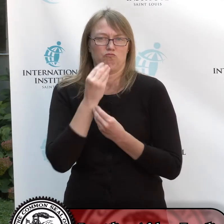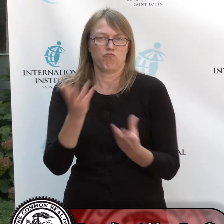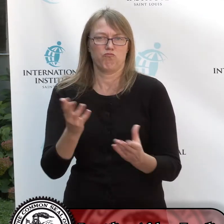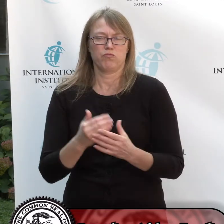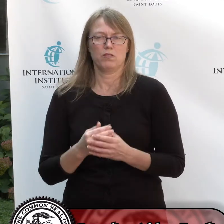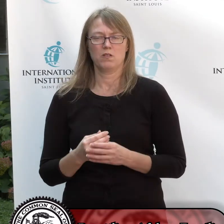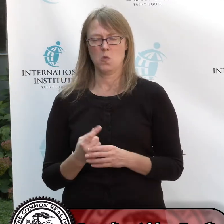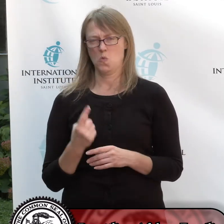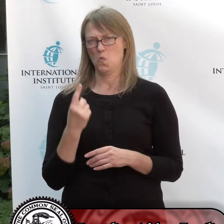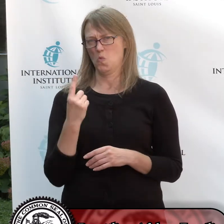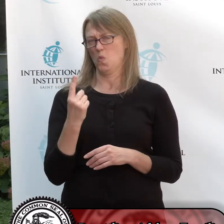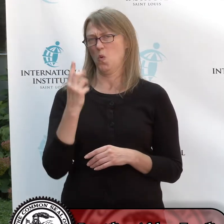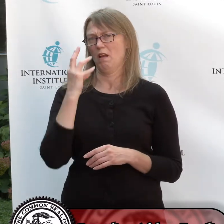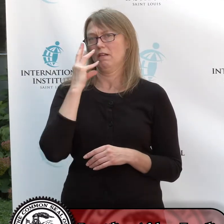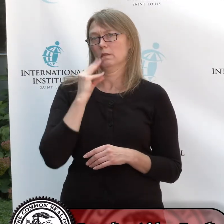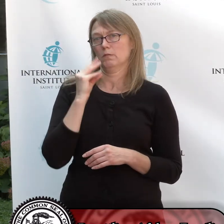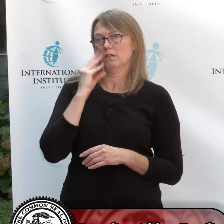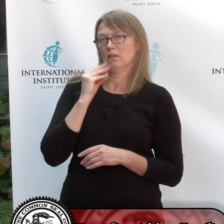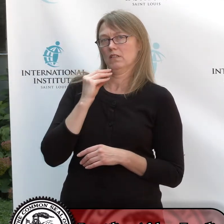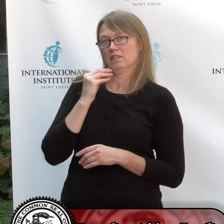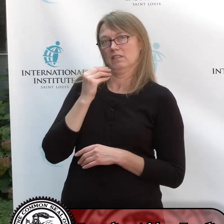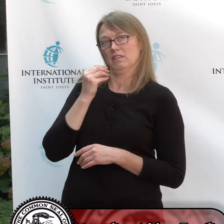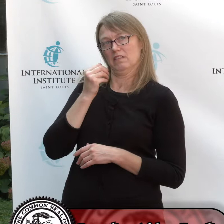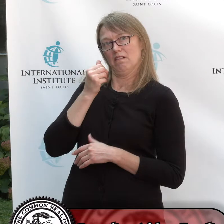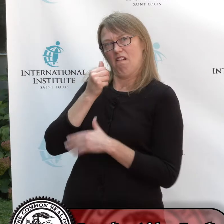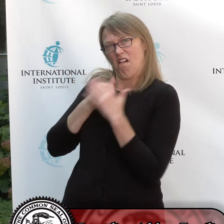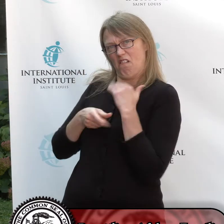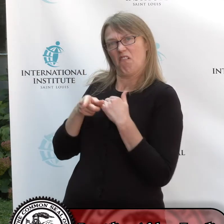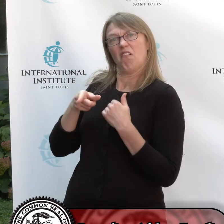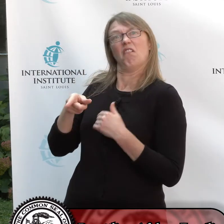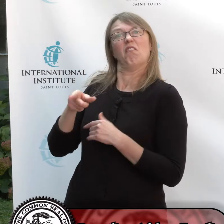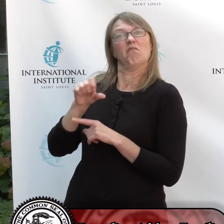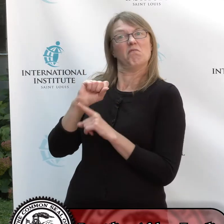have spent under that dark regime.